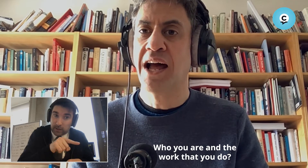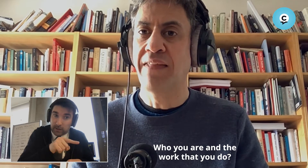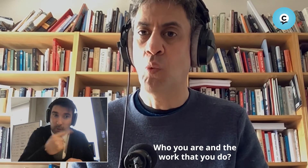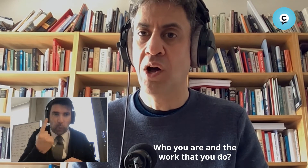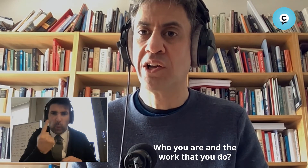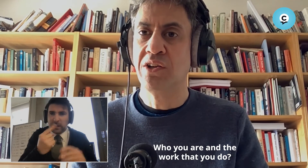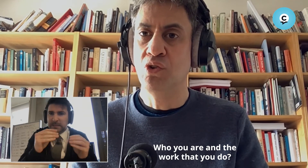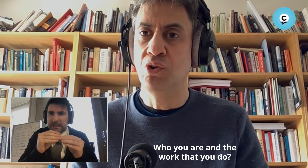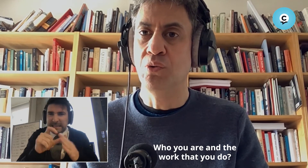and the work you do?